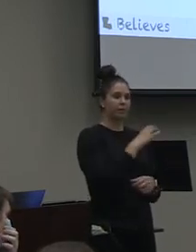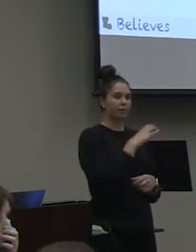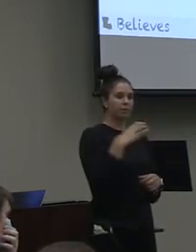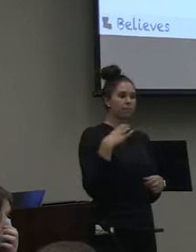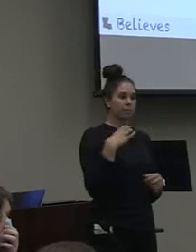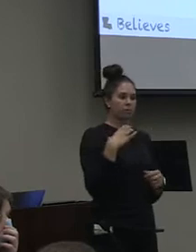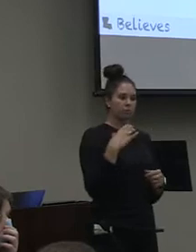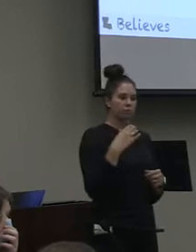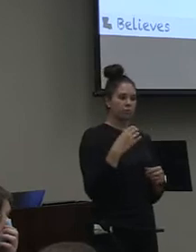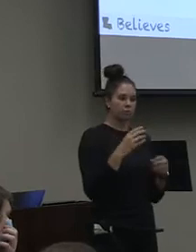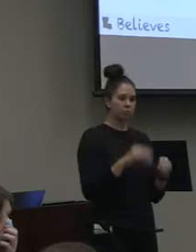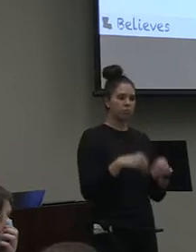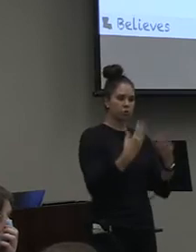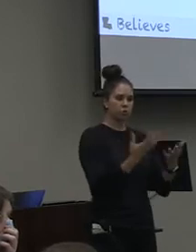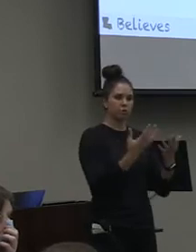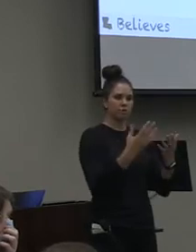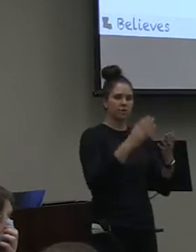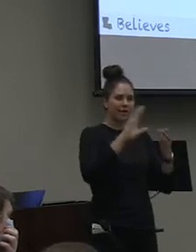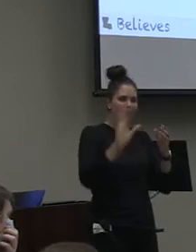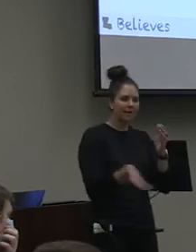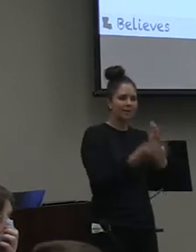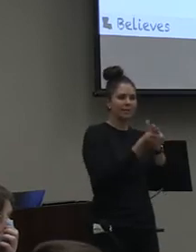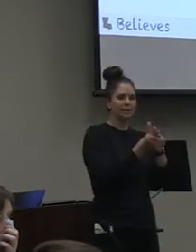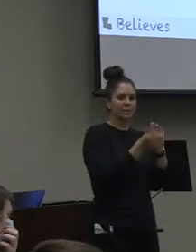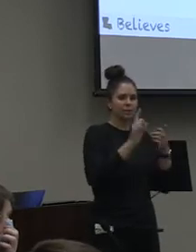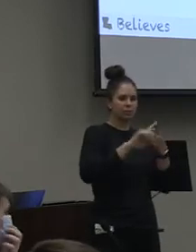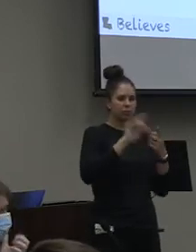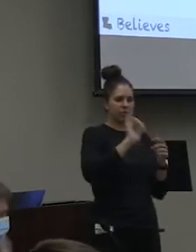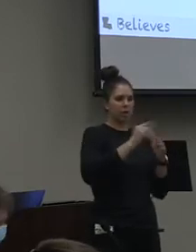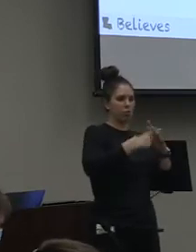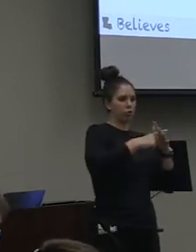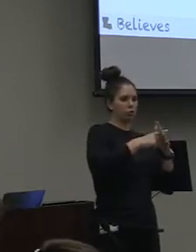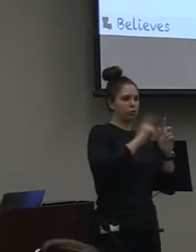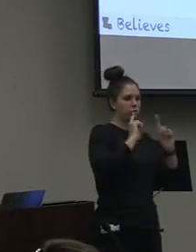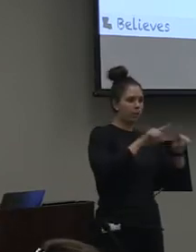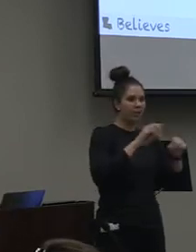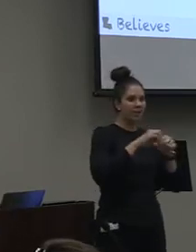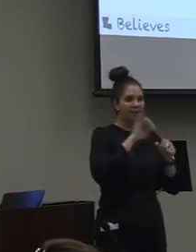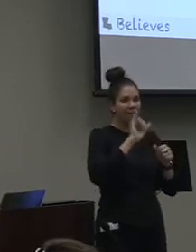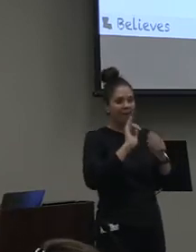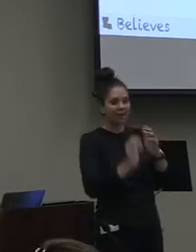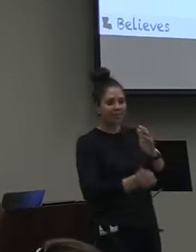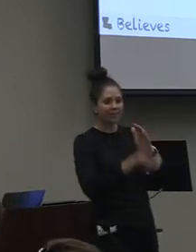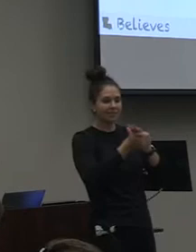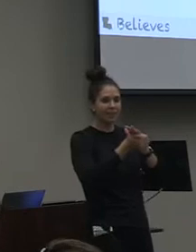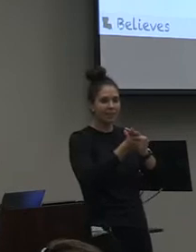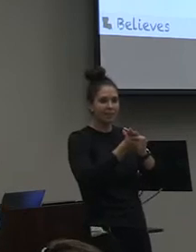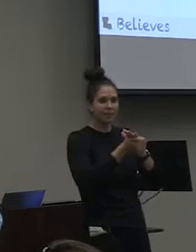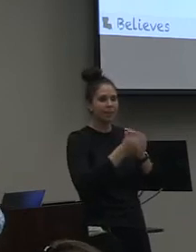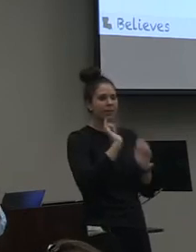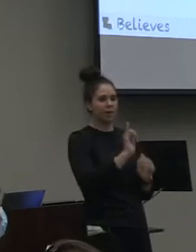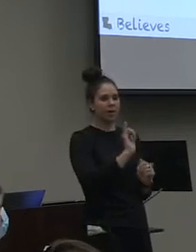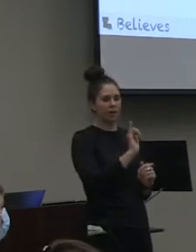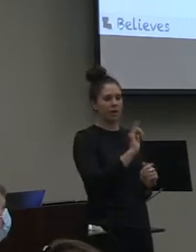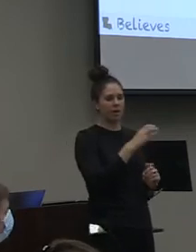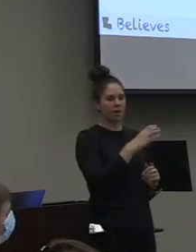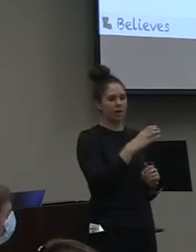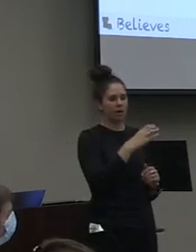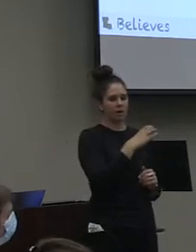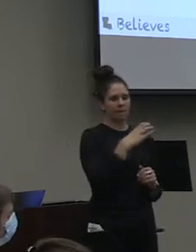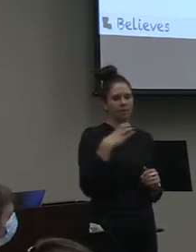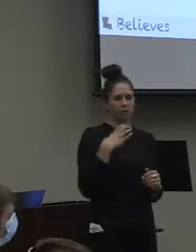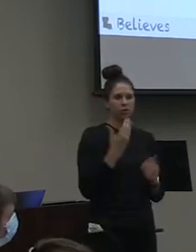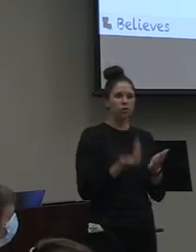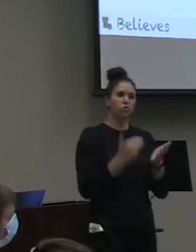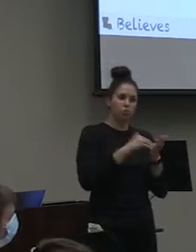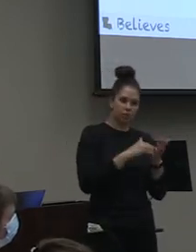commission produced an addendum to that original report, and in that addendum, the commission